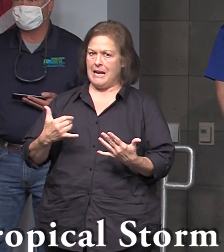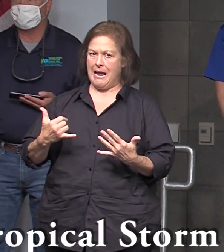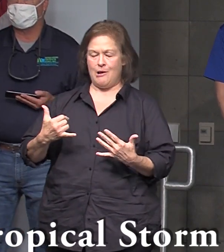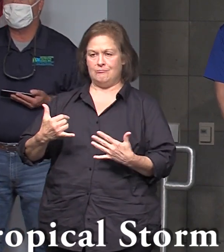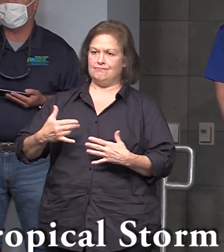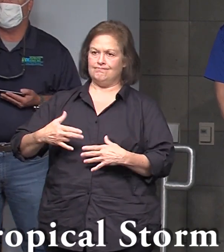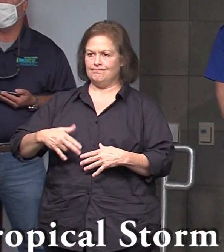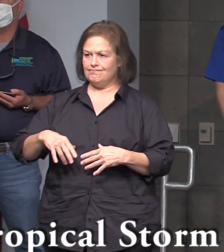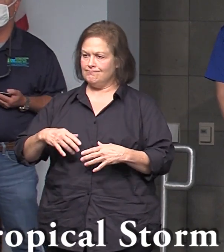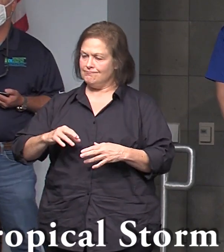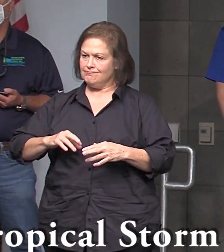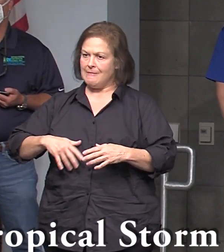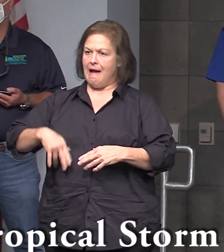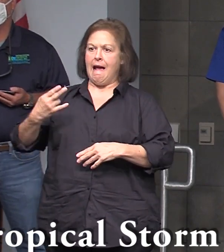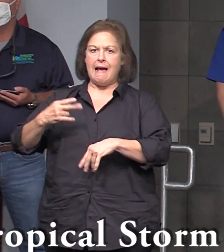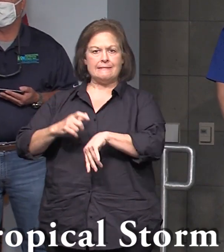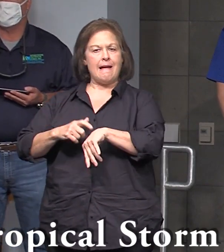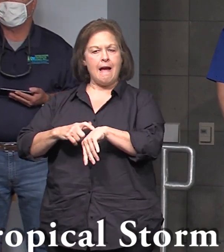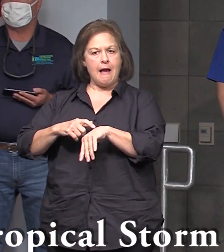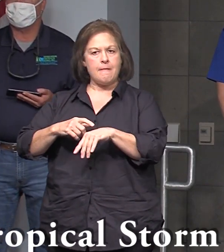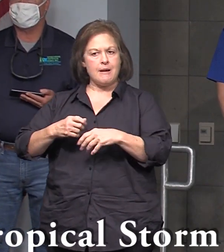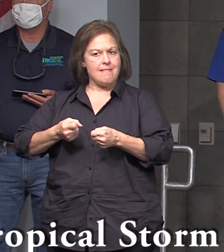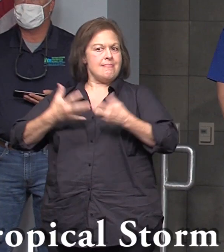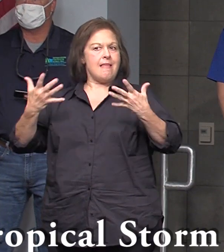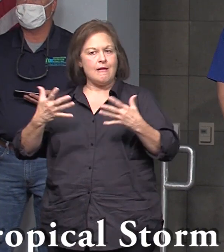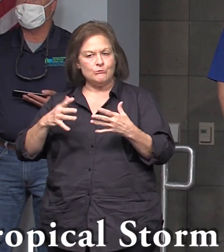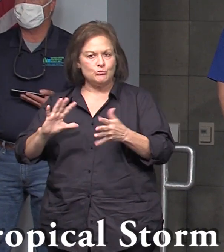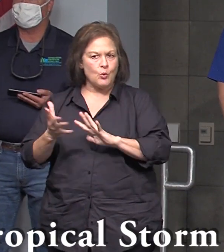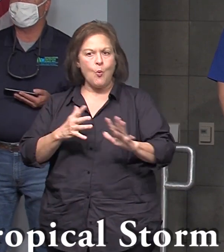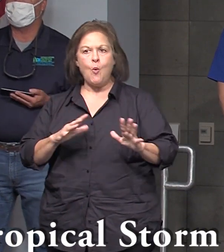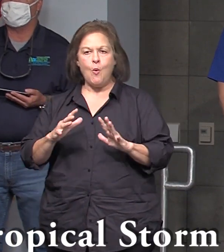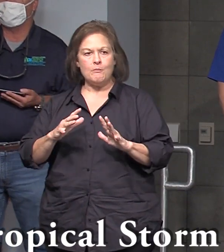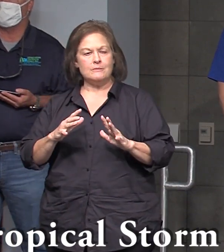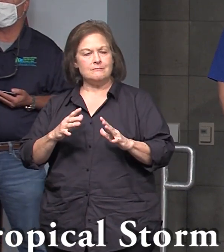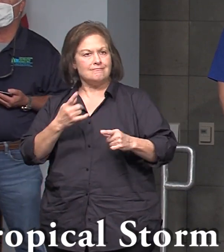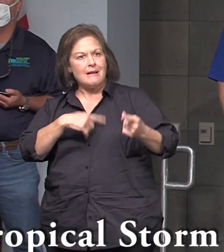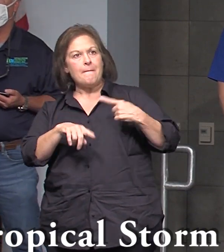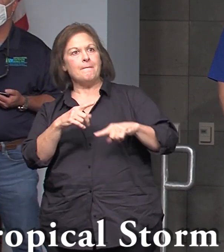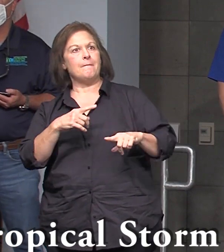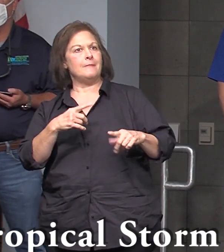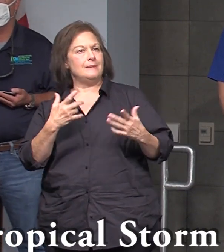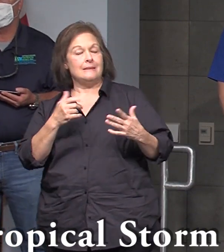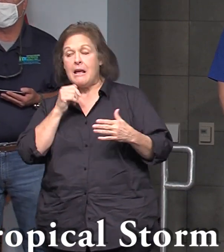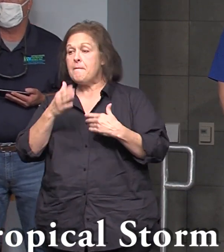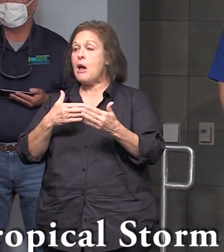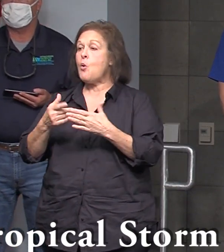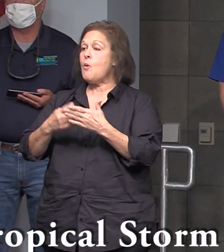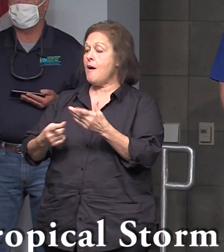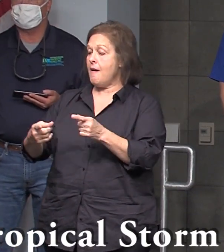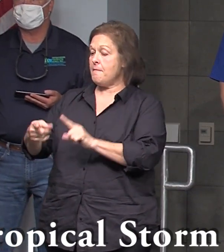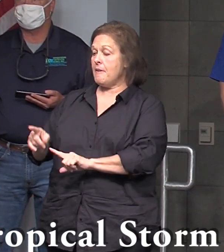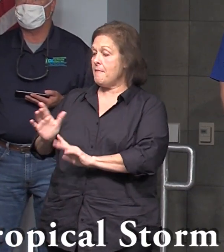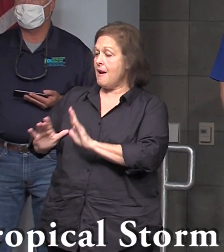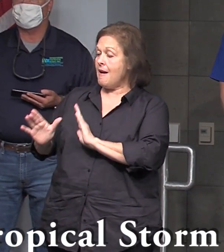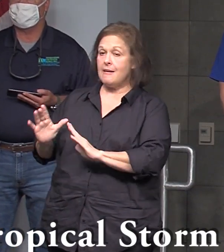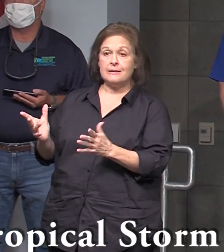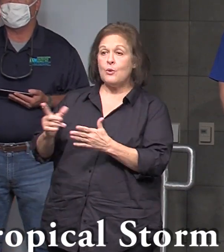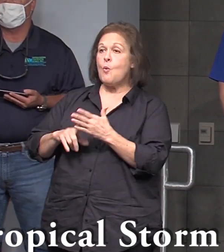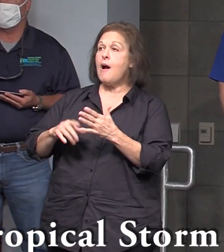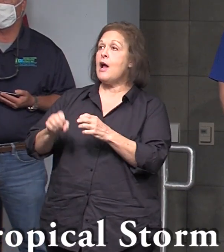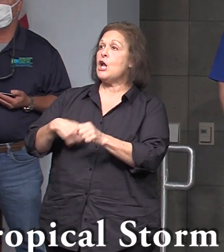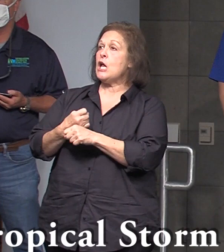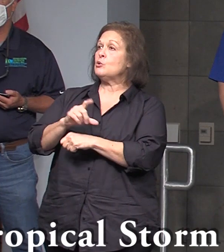do whatever it takes to deal with the storm and the threat in front of us. It does not matter what happened in the past. It does not matter what kind of year we've